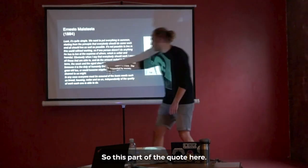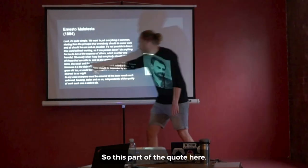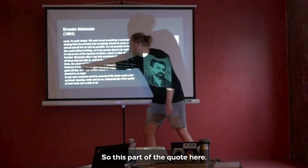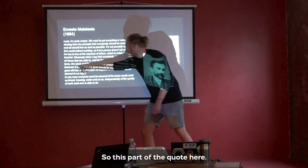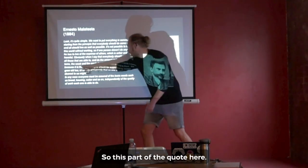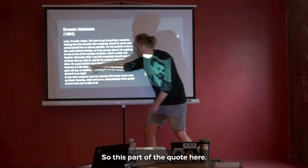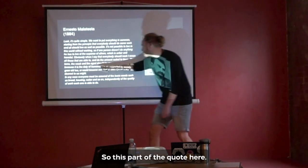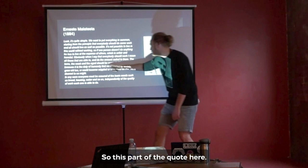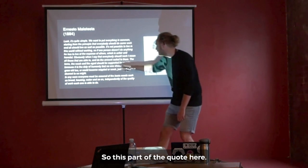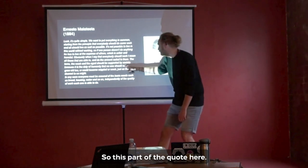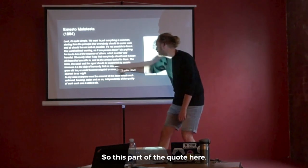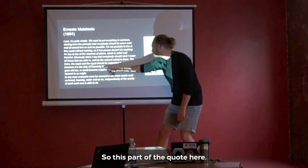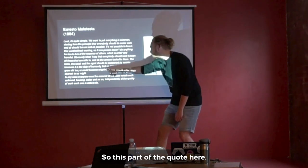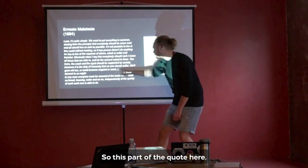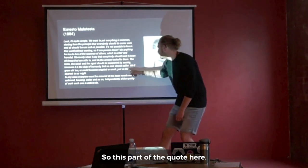So this part of the quote here,